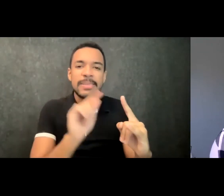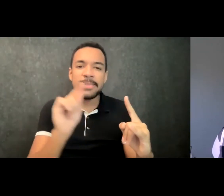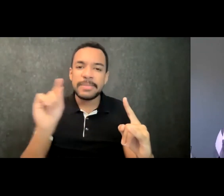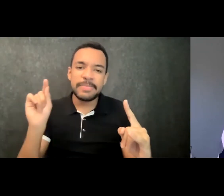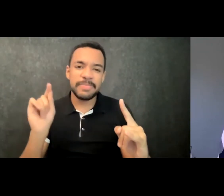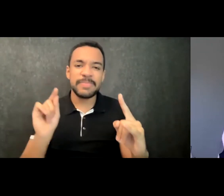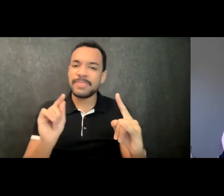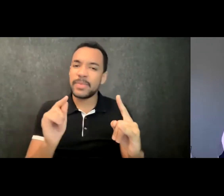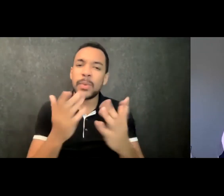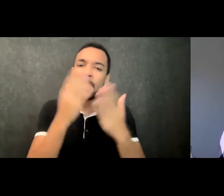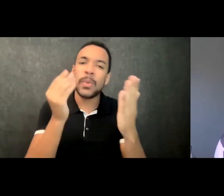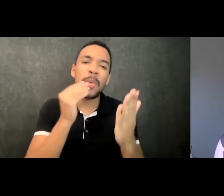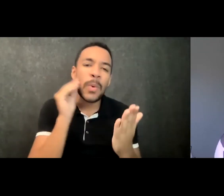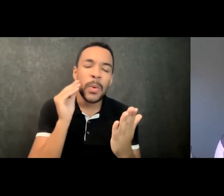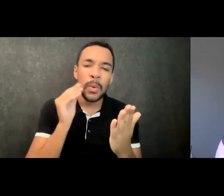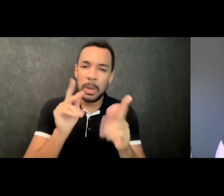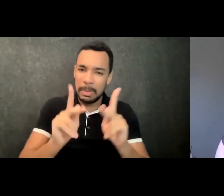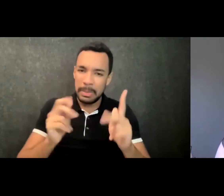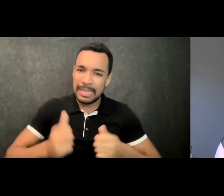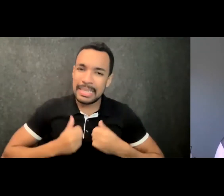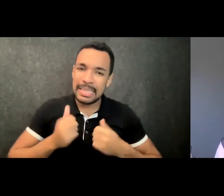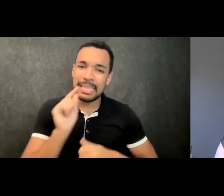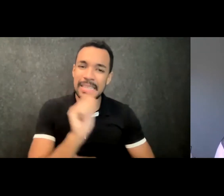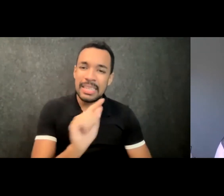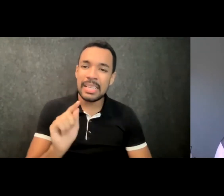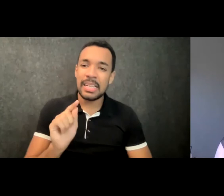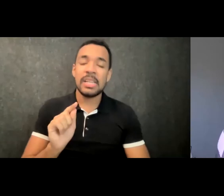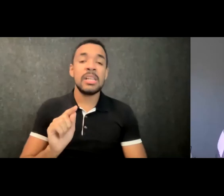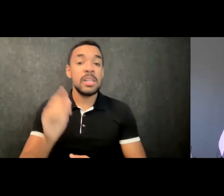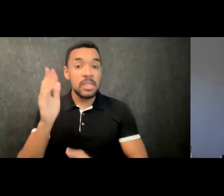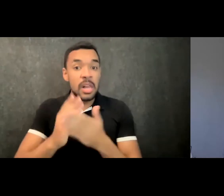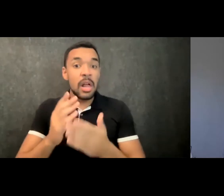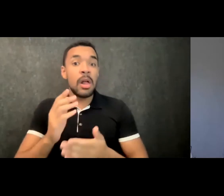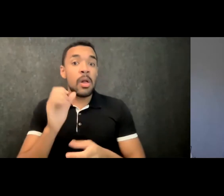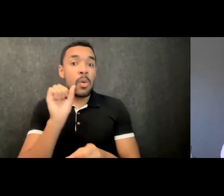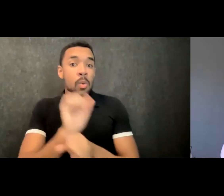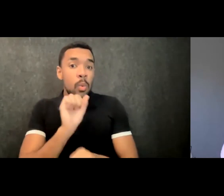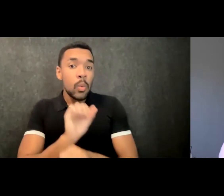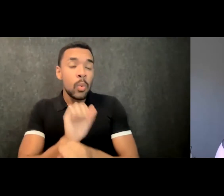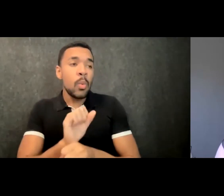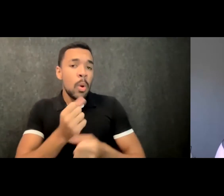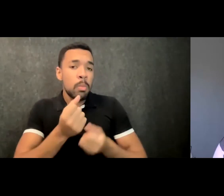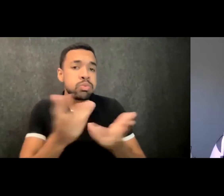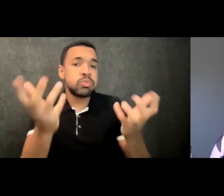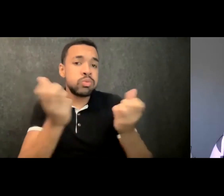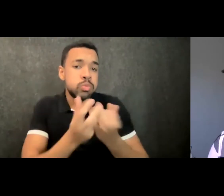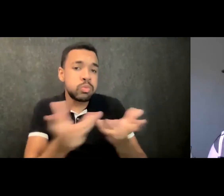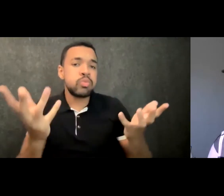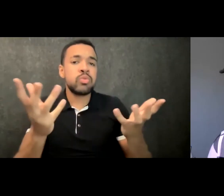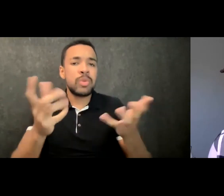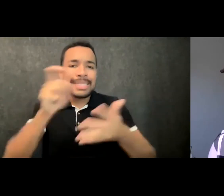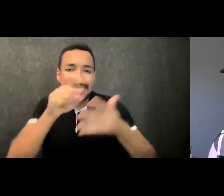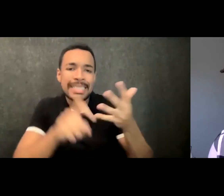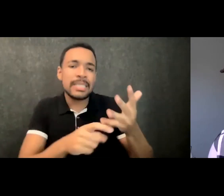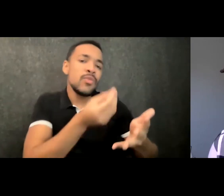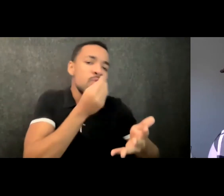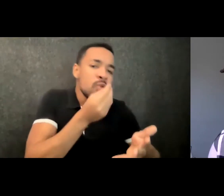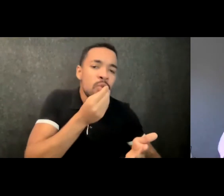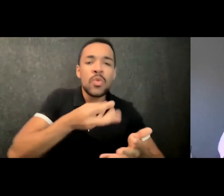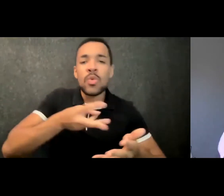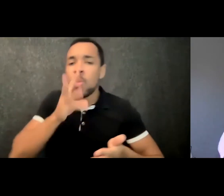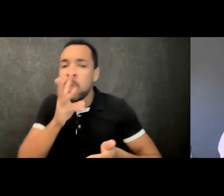the masked, unwavering, handing out hygiene and nutrition, praise be. Praise be to